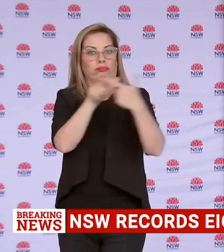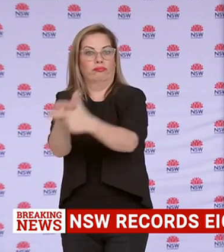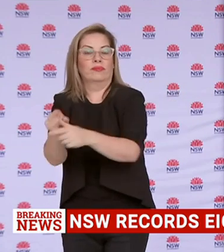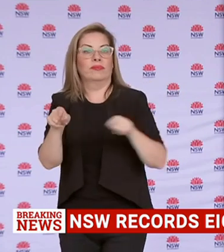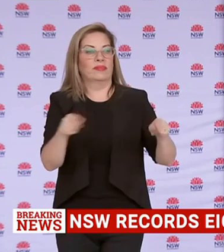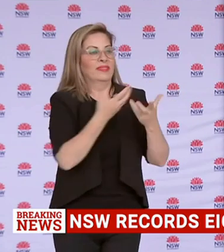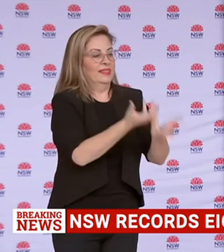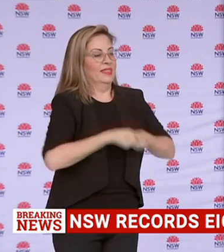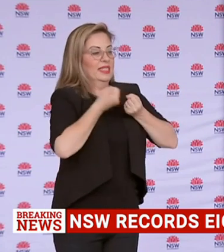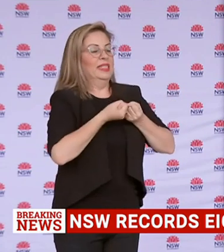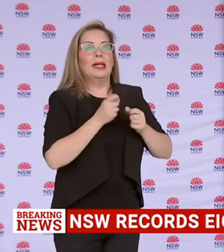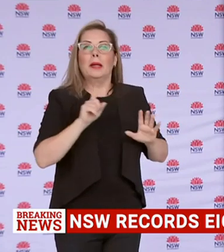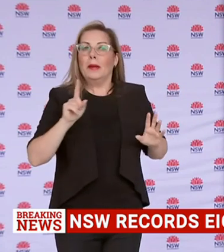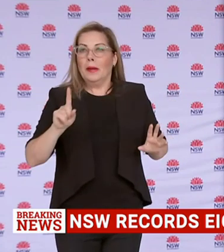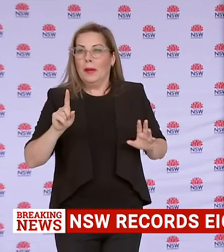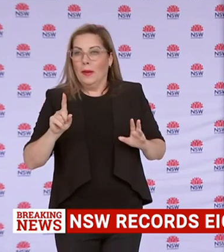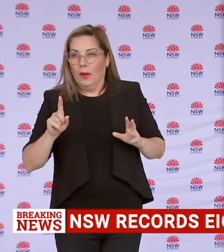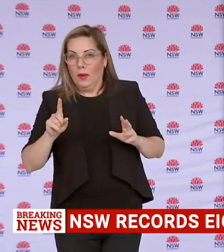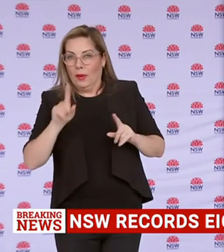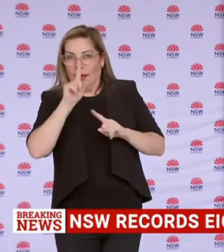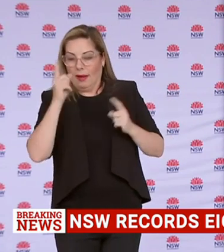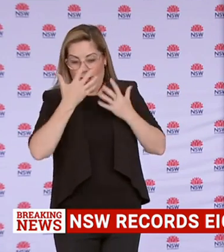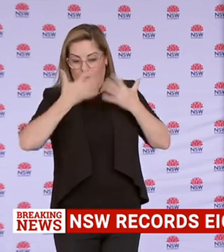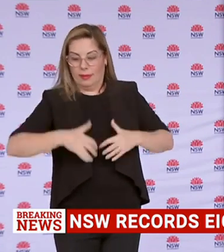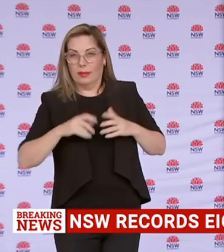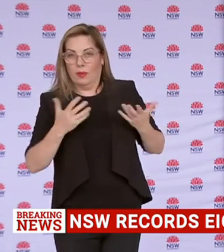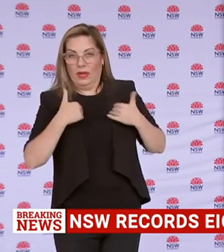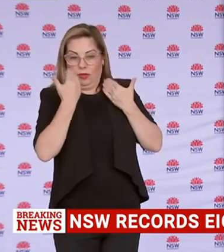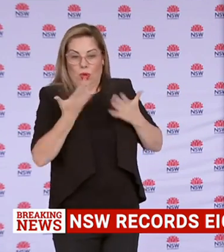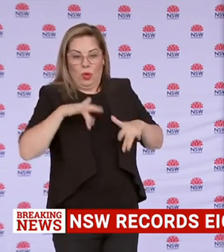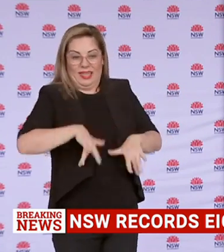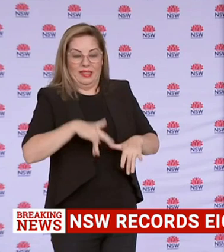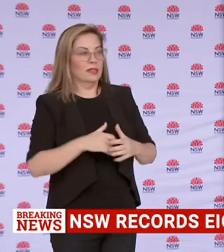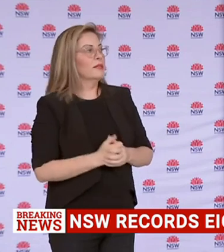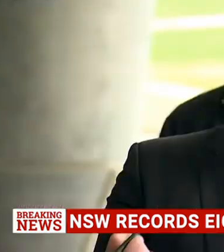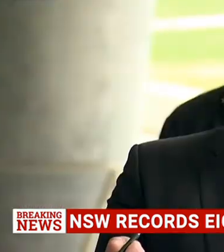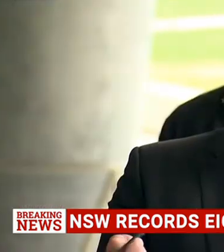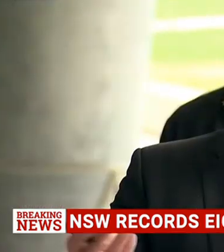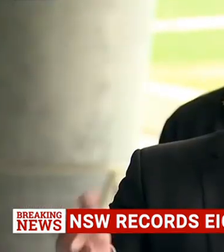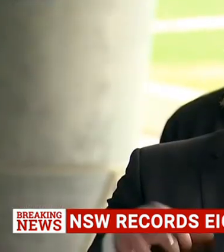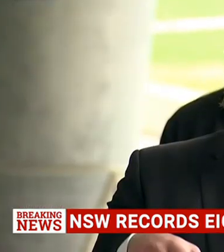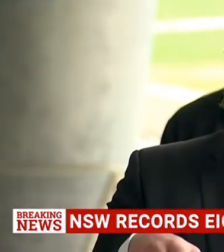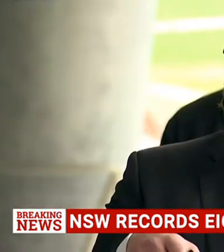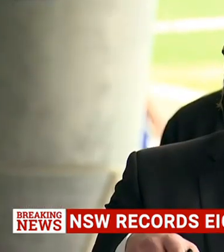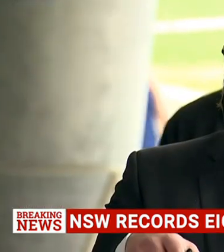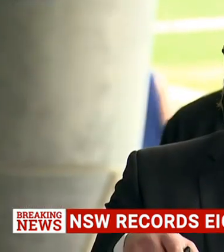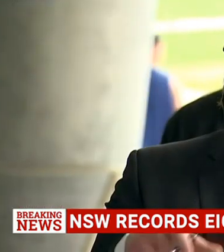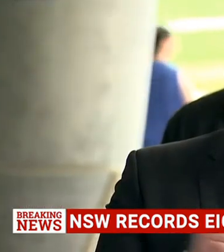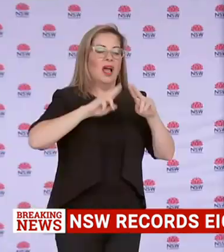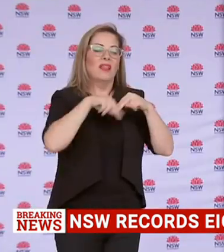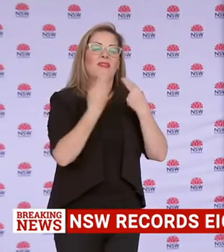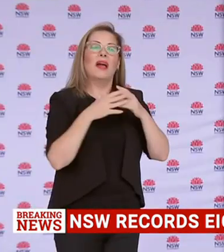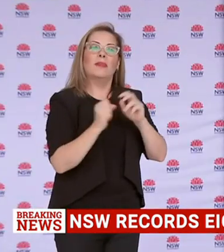And but no links to the Avalon cluster were determined for that person. Where did 3 come from, Kerry, Chant? Where did the family of 3 come from when they were returning?